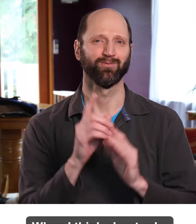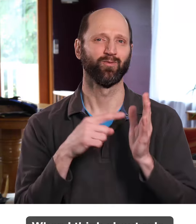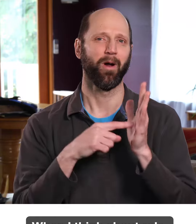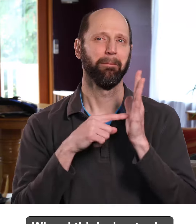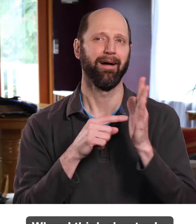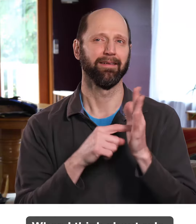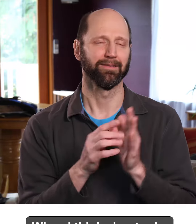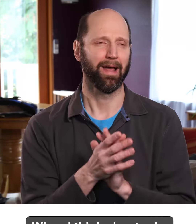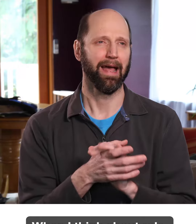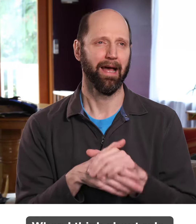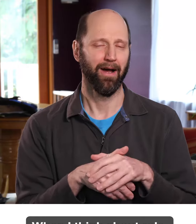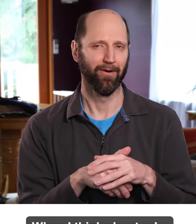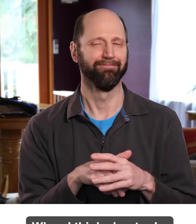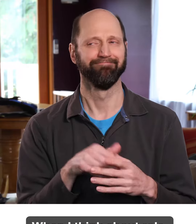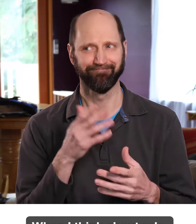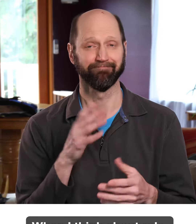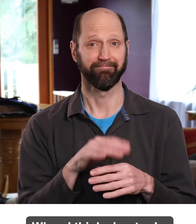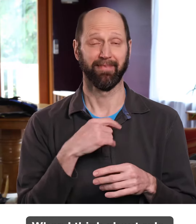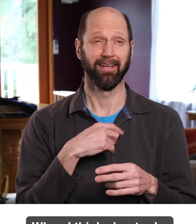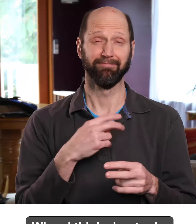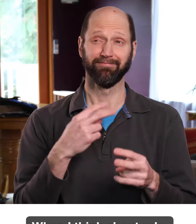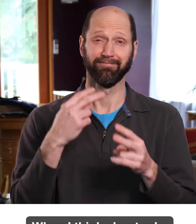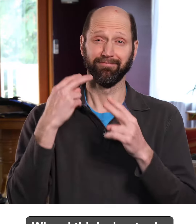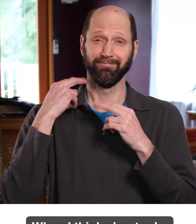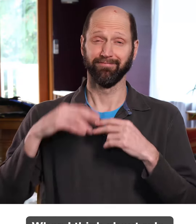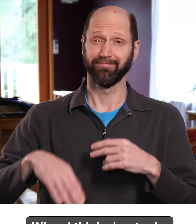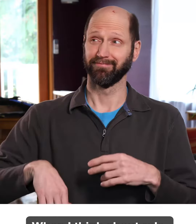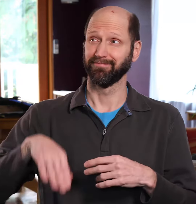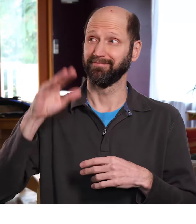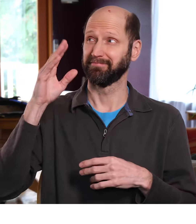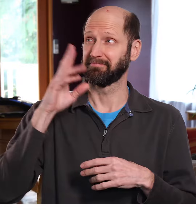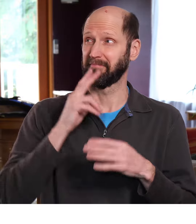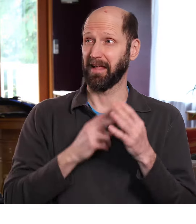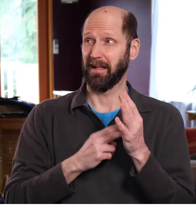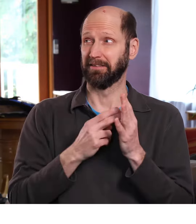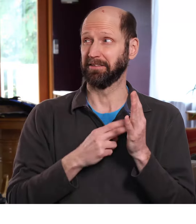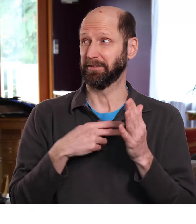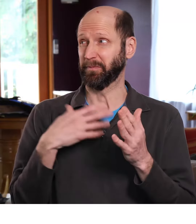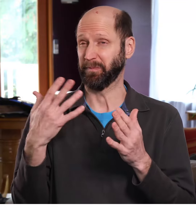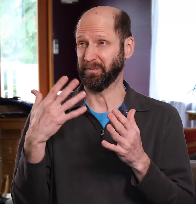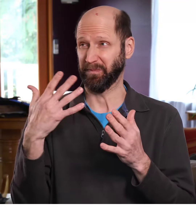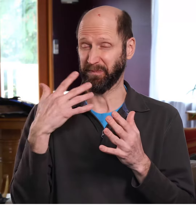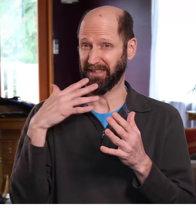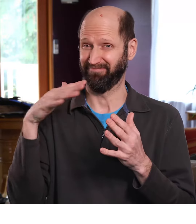When I think about role models, wow, looking back to my childhood, honestly, there were none.